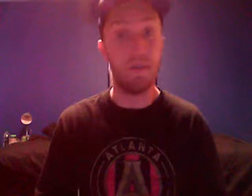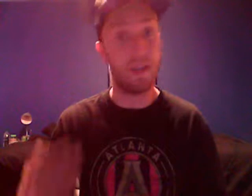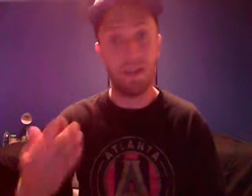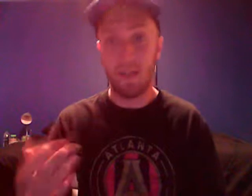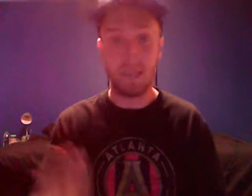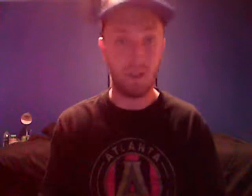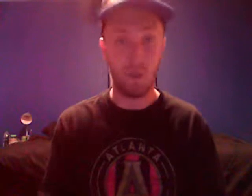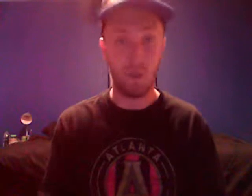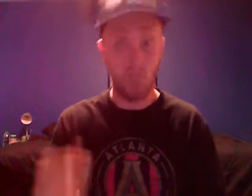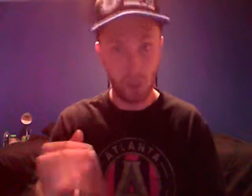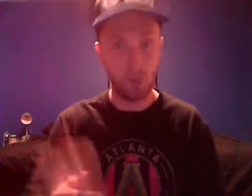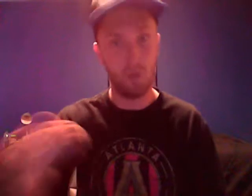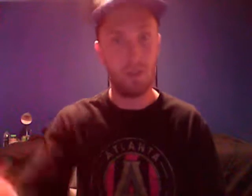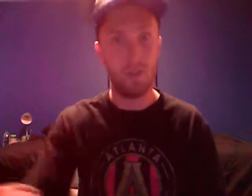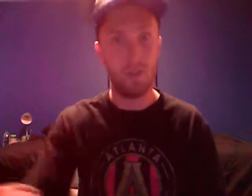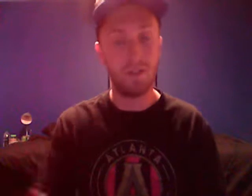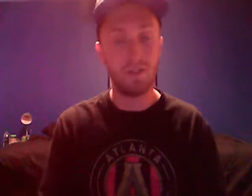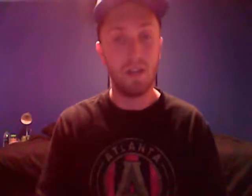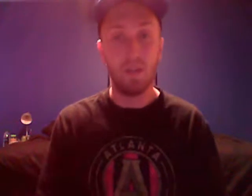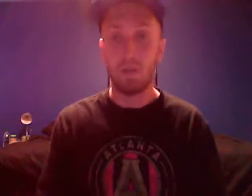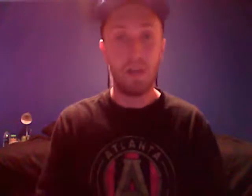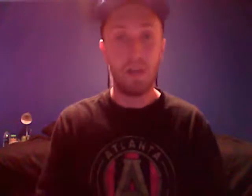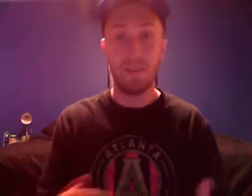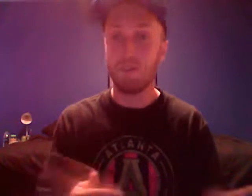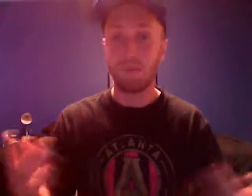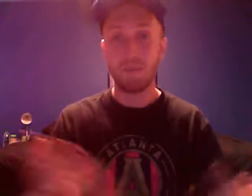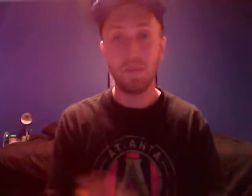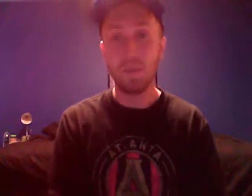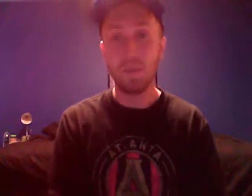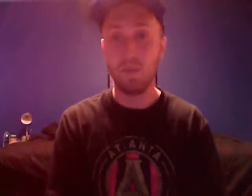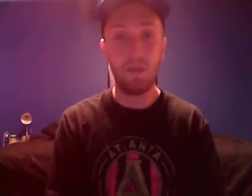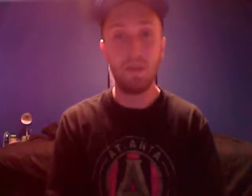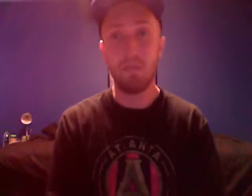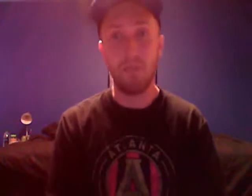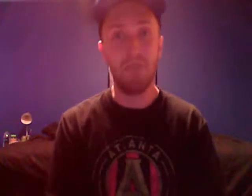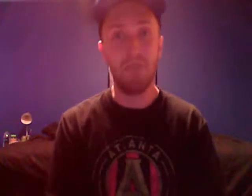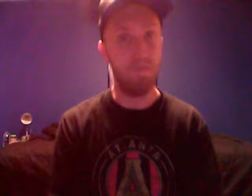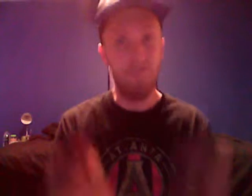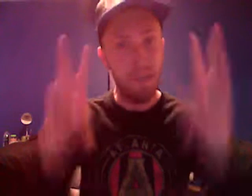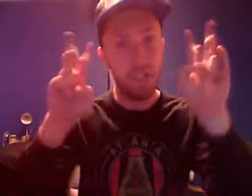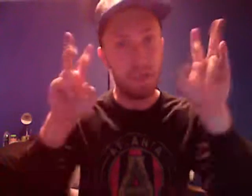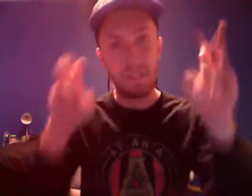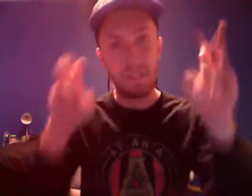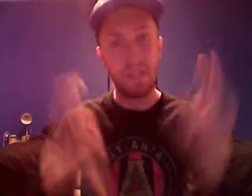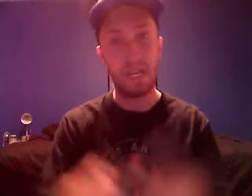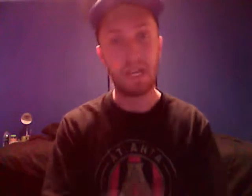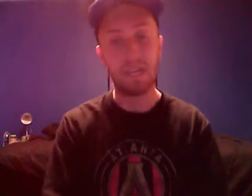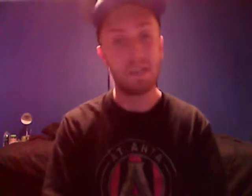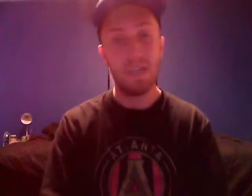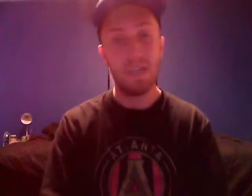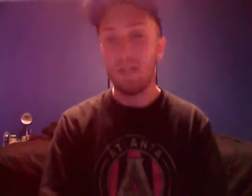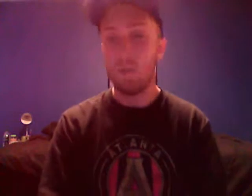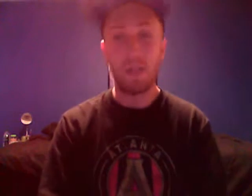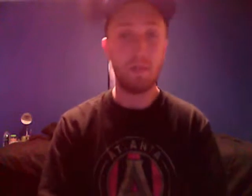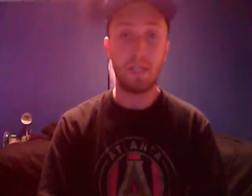back, that's not good when you're looking lost. Perez was very adventurous today, I guess. Way too many